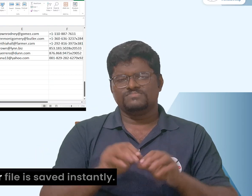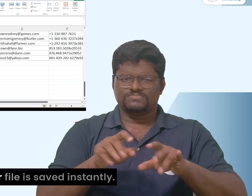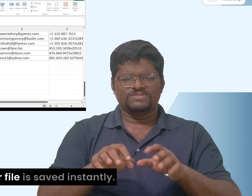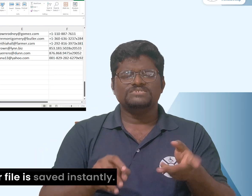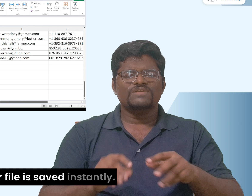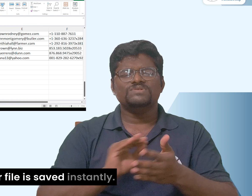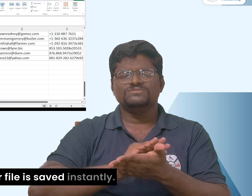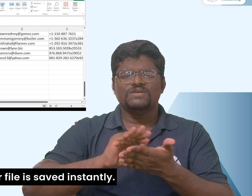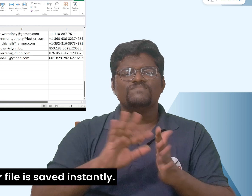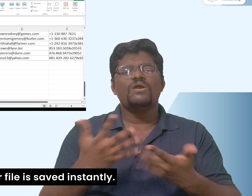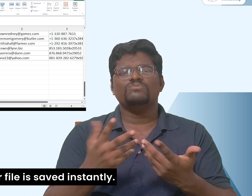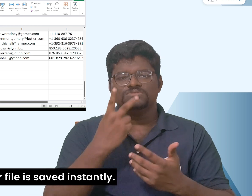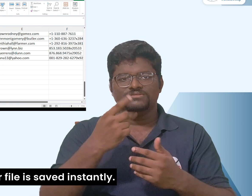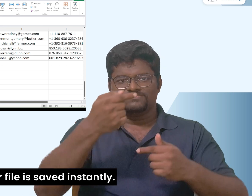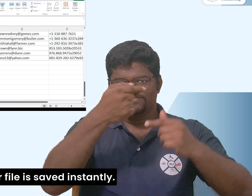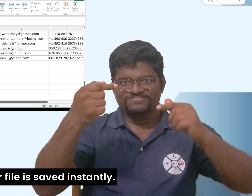Your file is saved instantly.